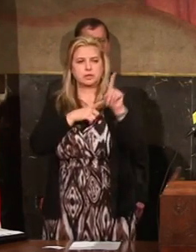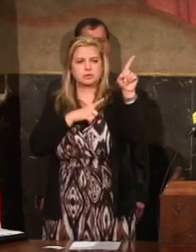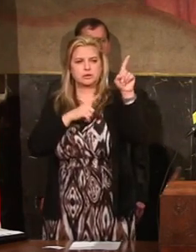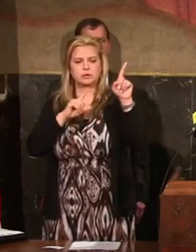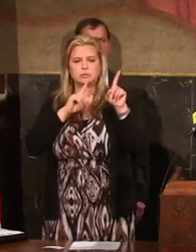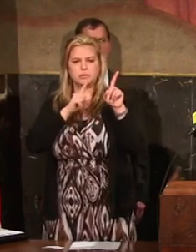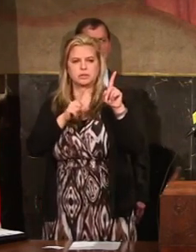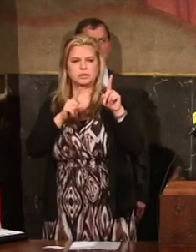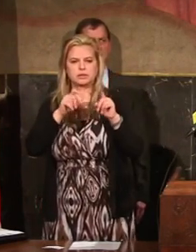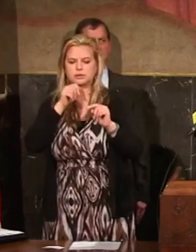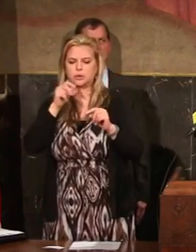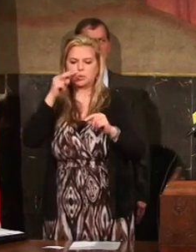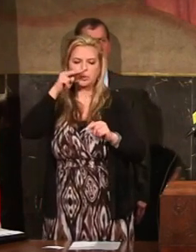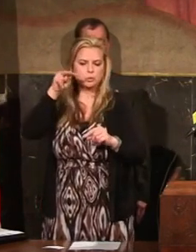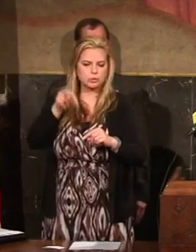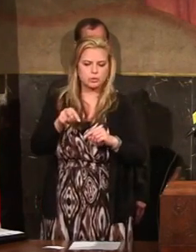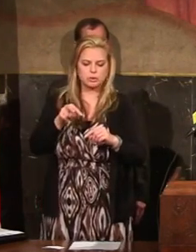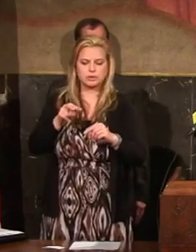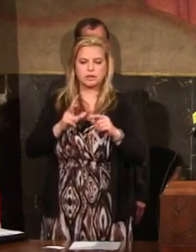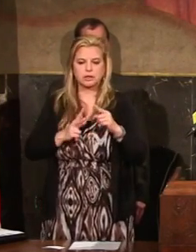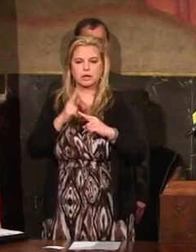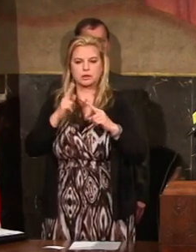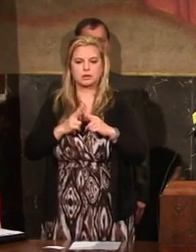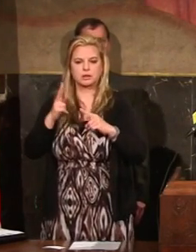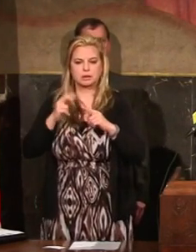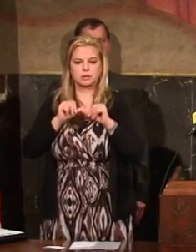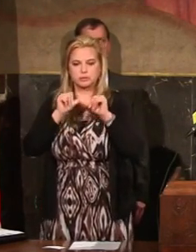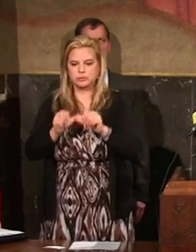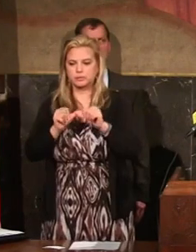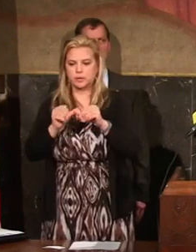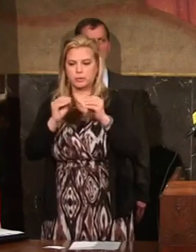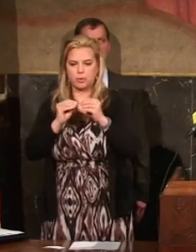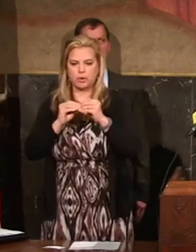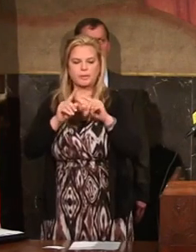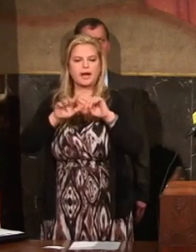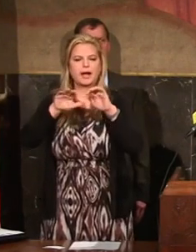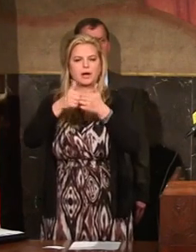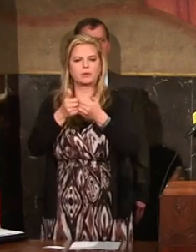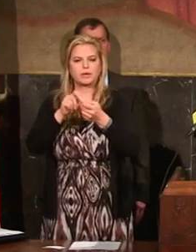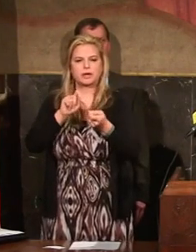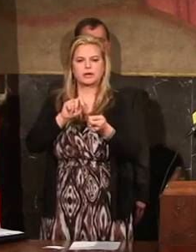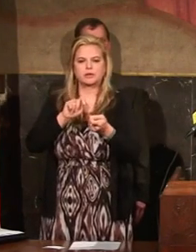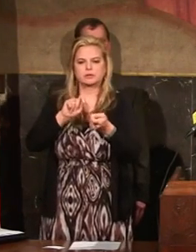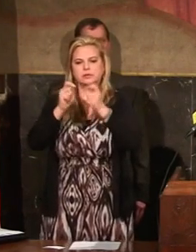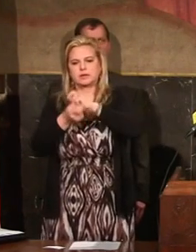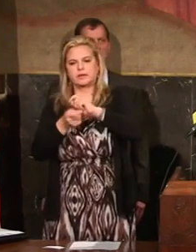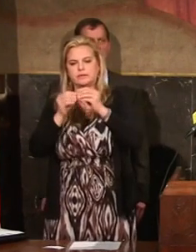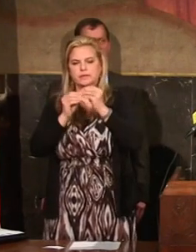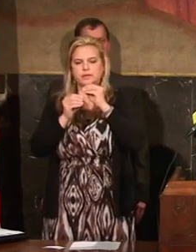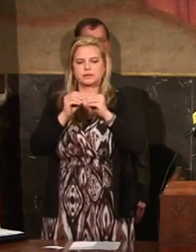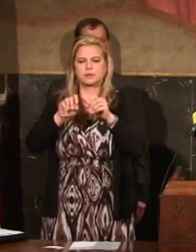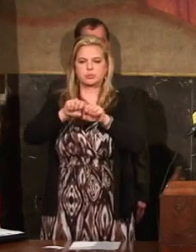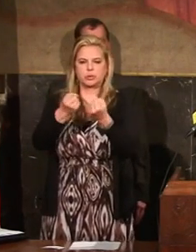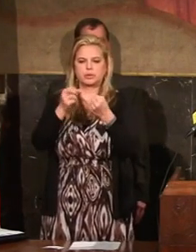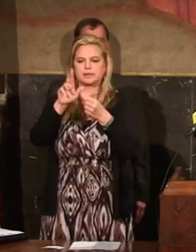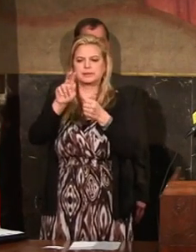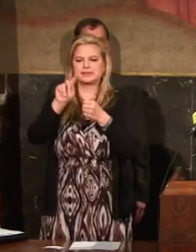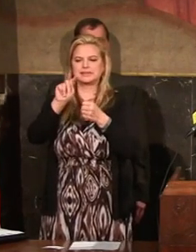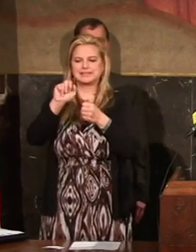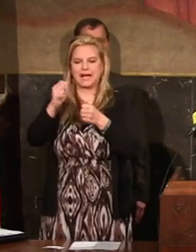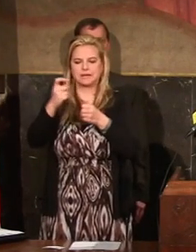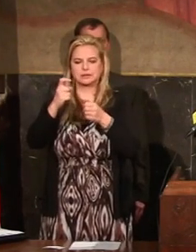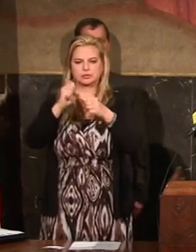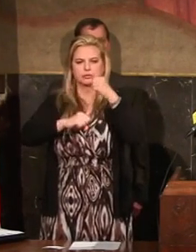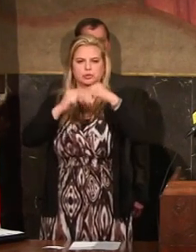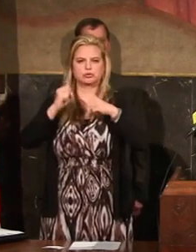not at where we can keep cutting the budget, but how we can reform the broken tax structure. The reason we're back here year after